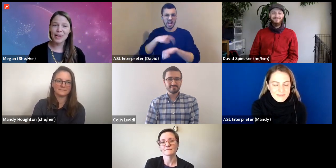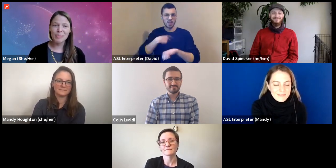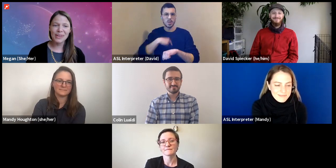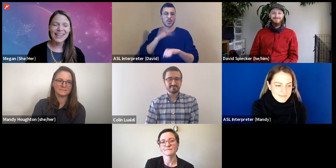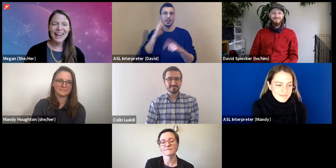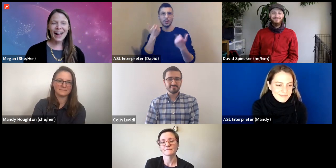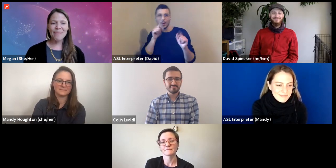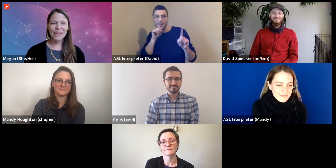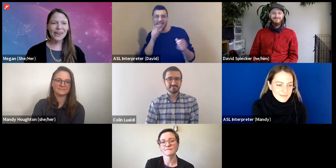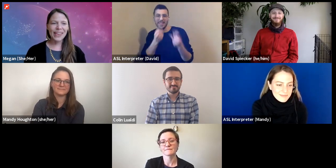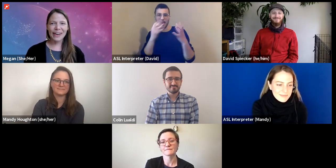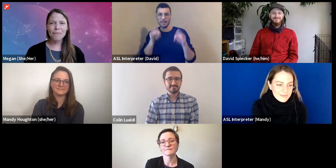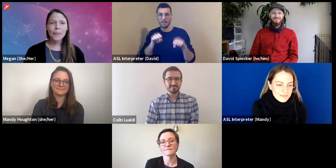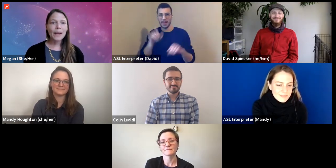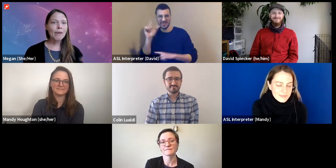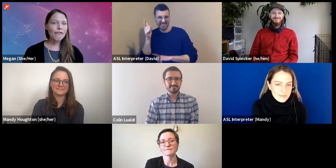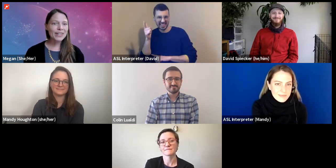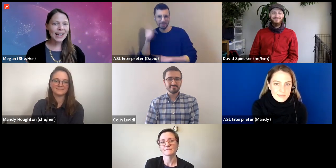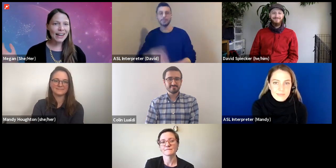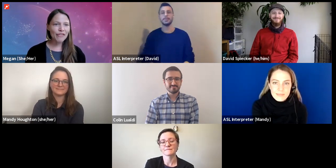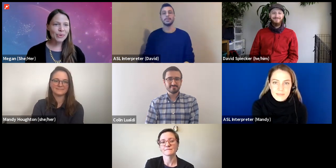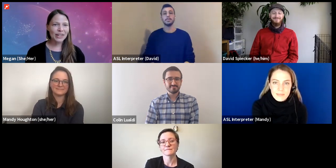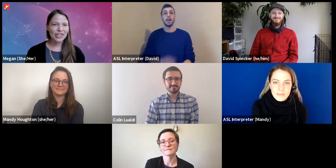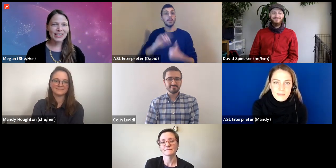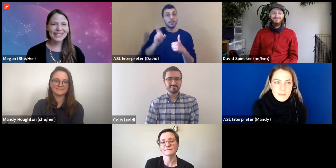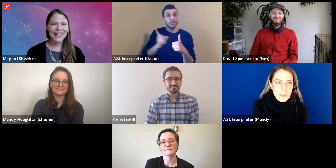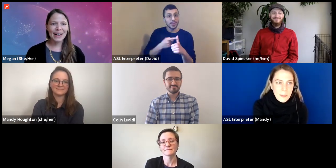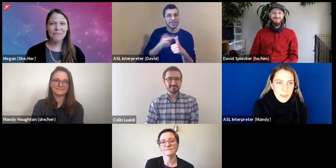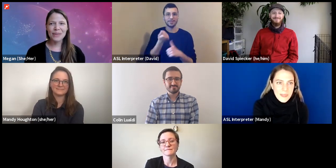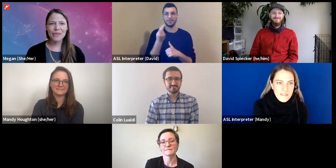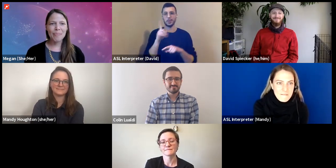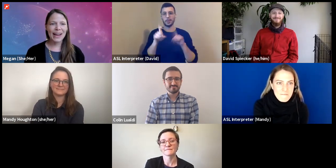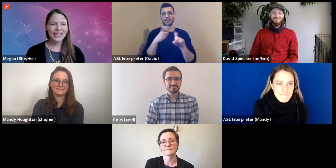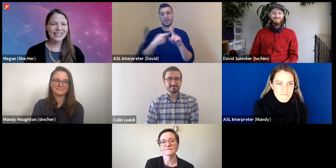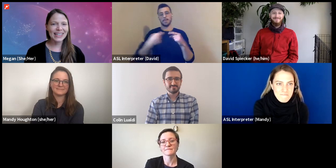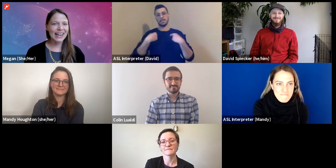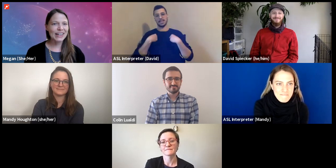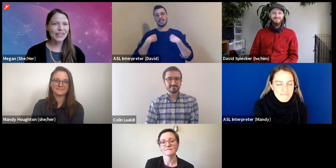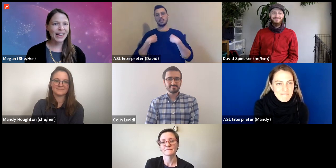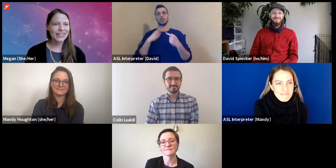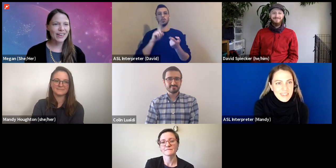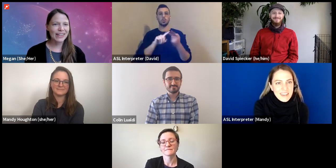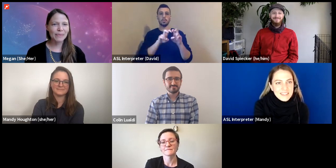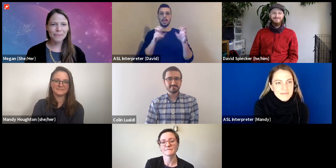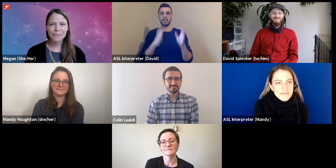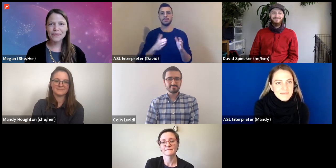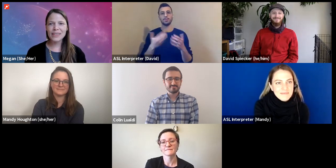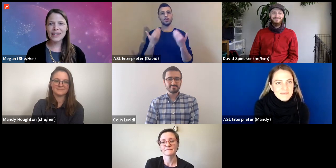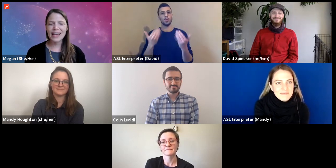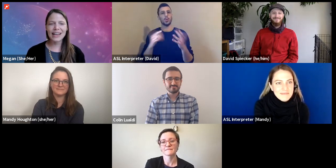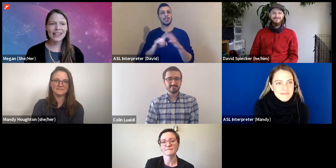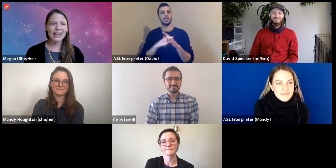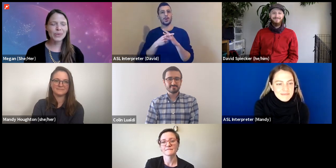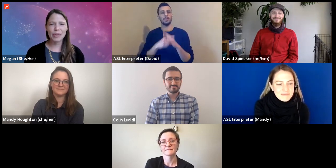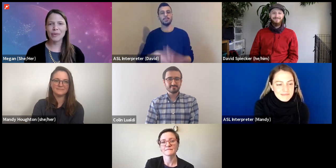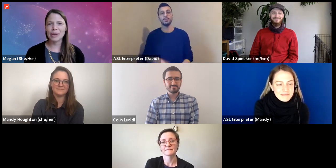those as possible a little later. But first, I have a few questions for our panelists to kind of get us started.